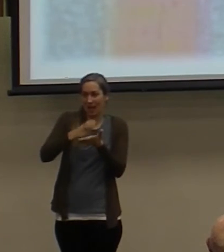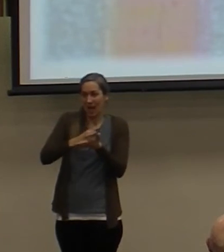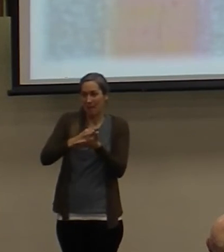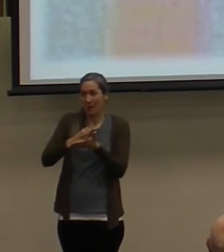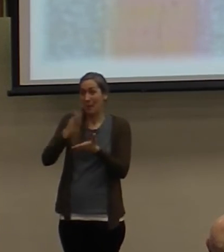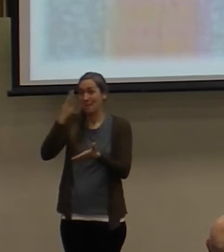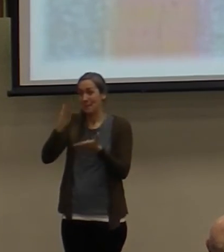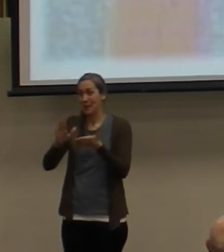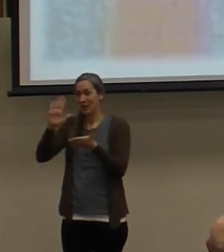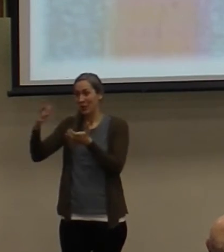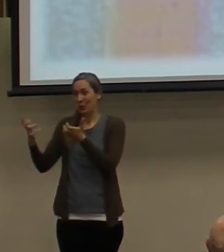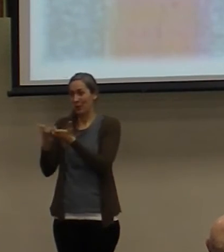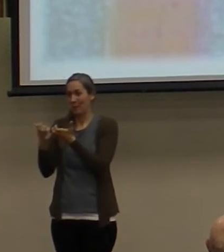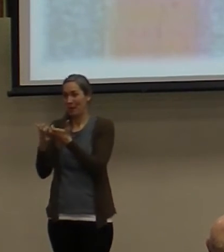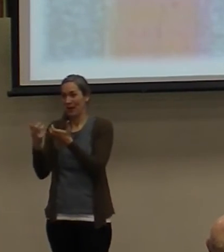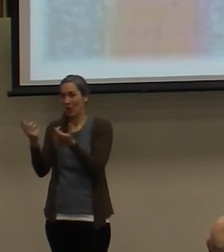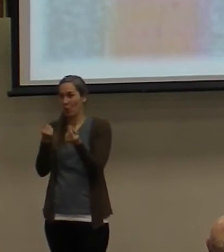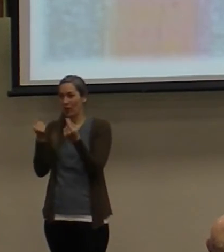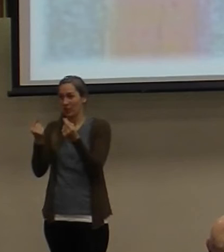in the bottom of the cup.